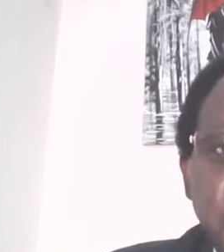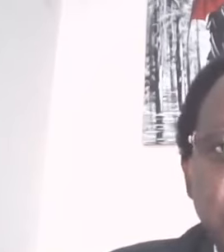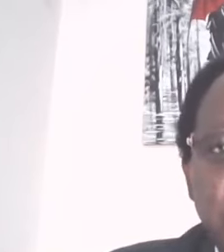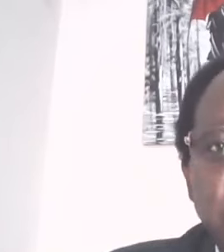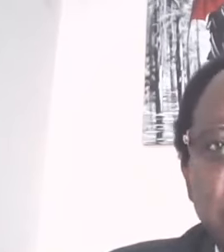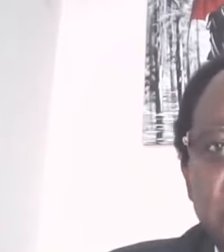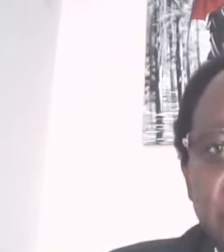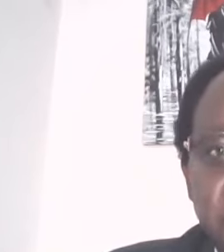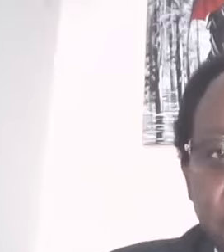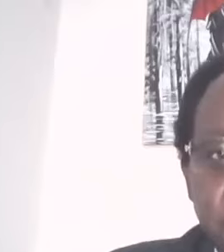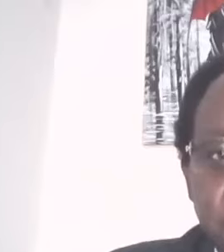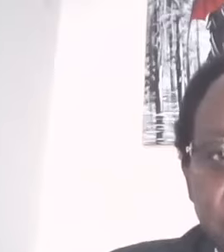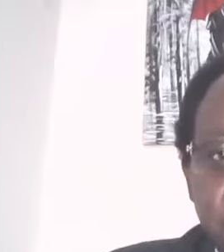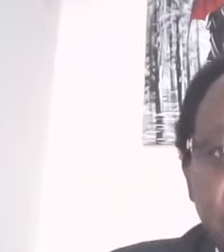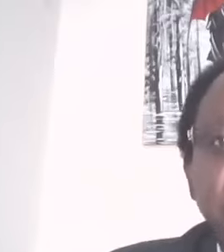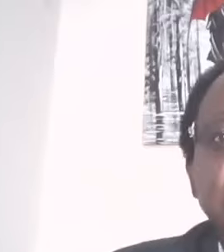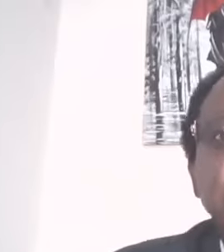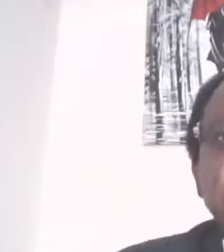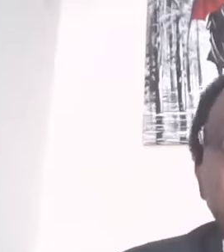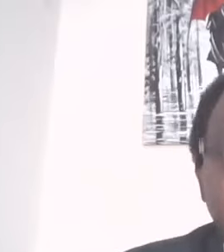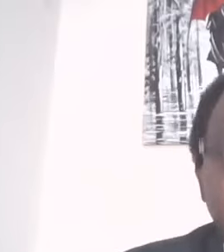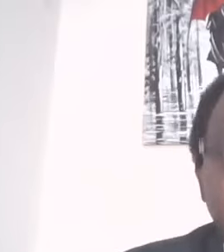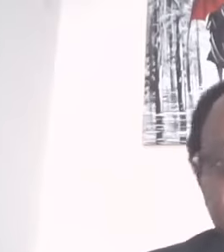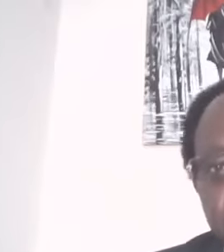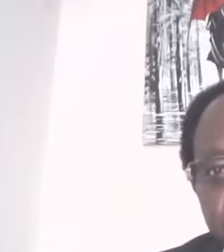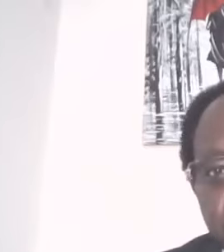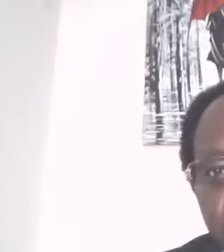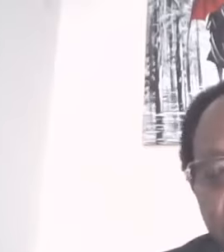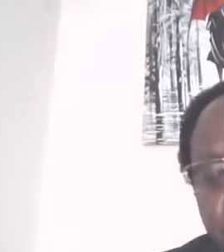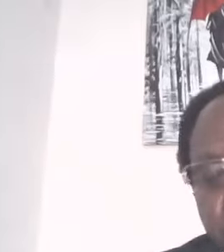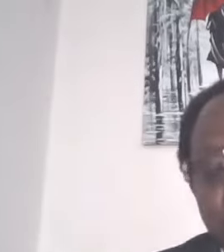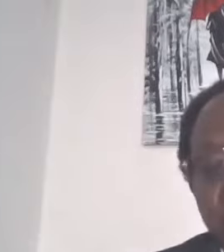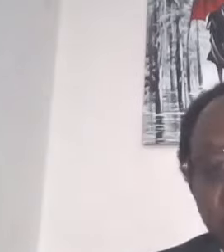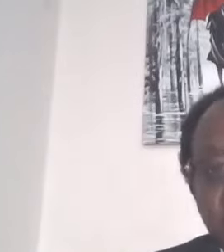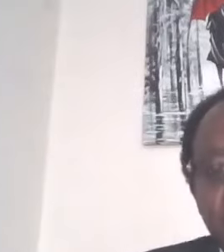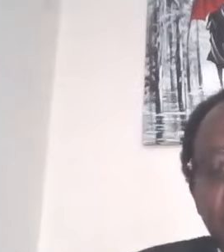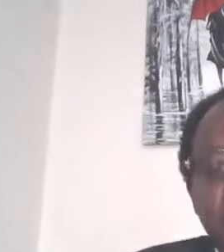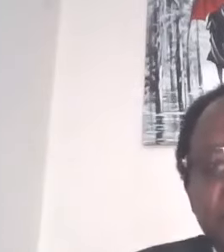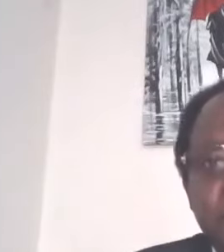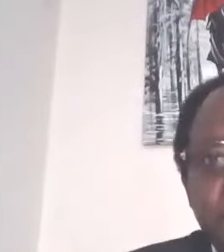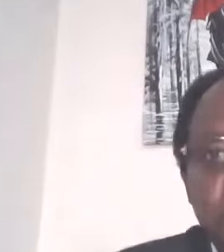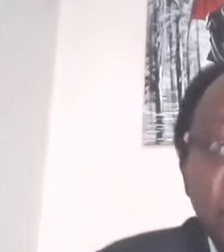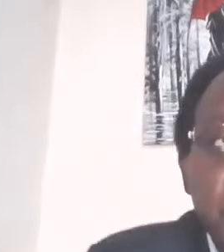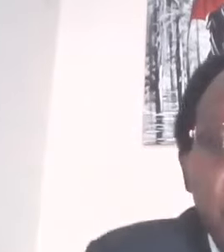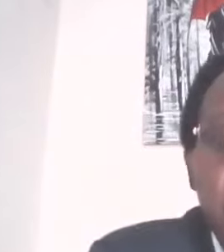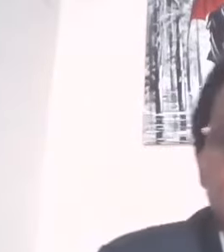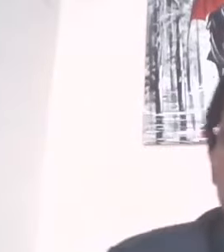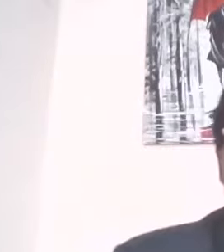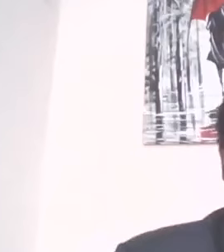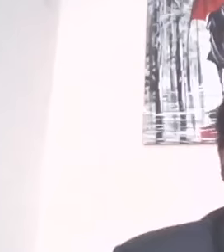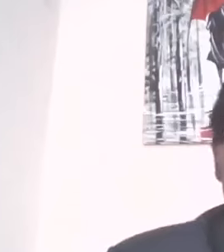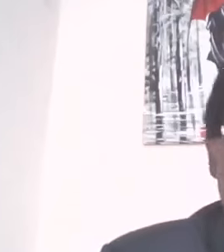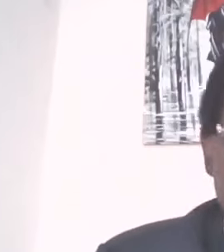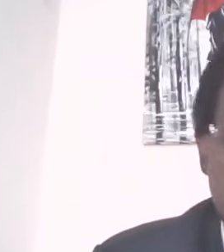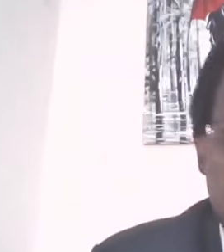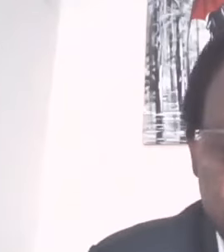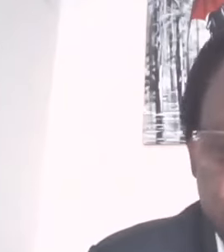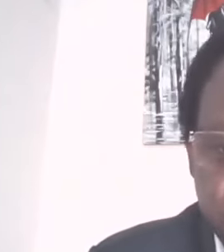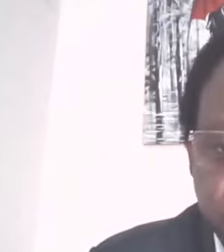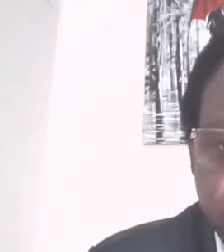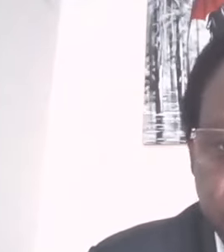to decide when to be treated. They need to be helped before they make that decision